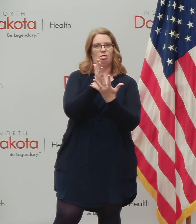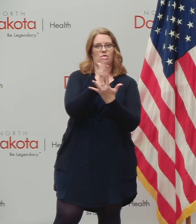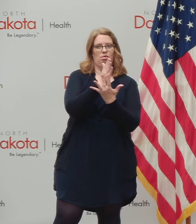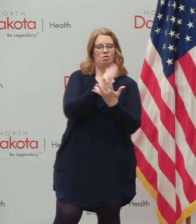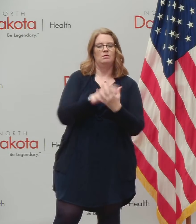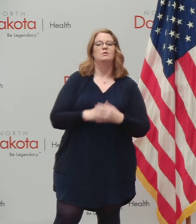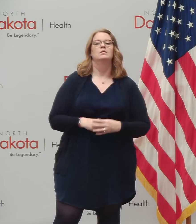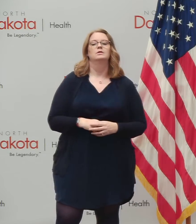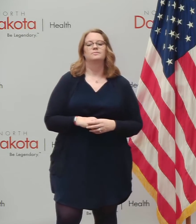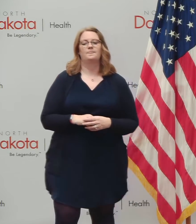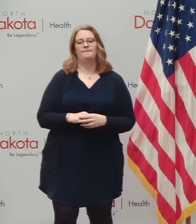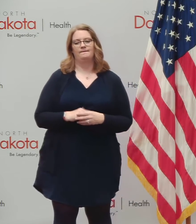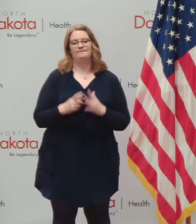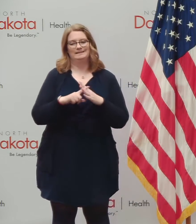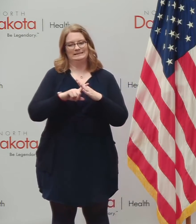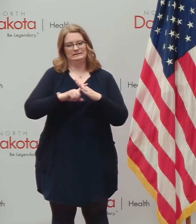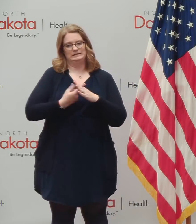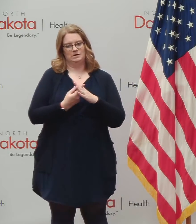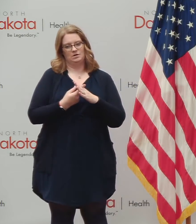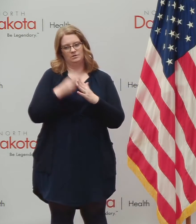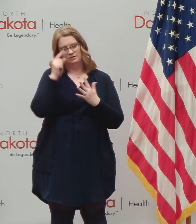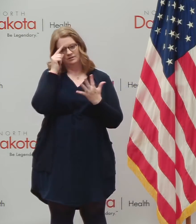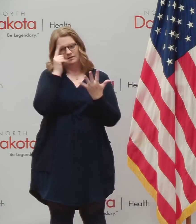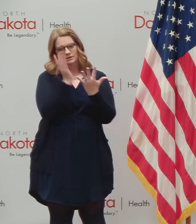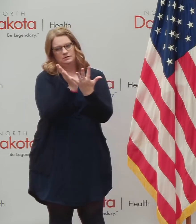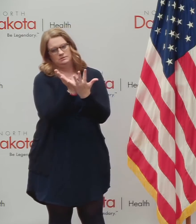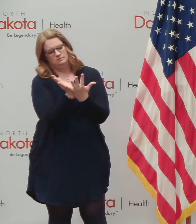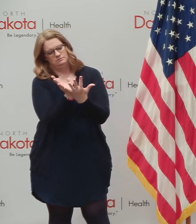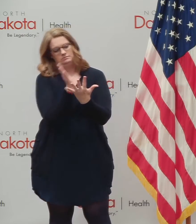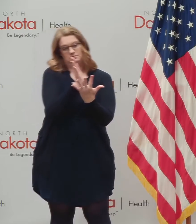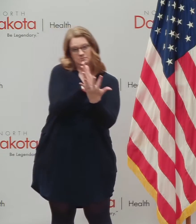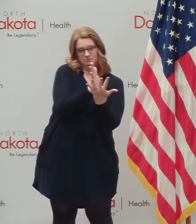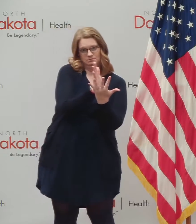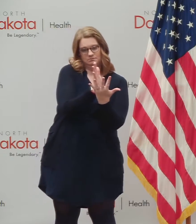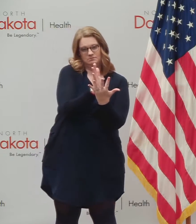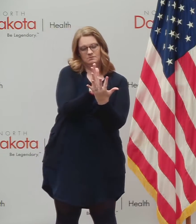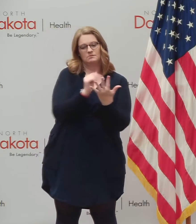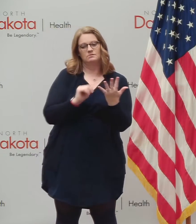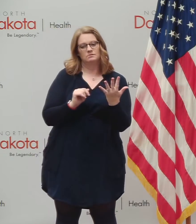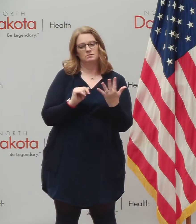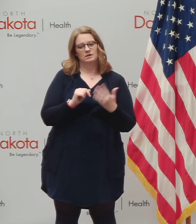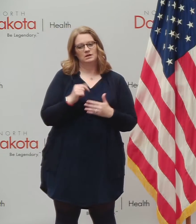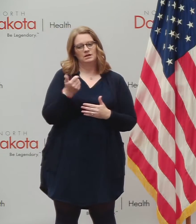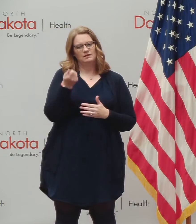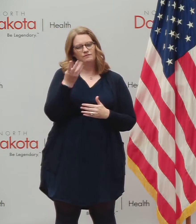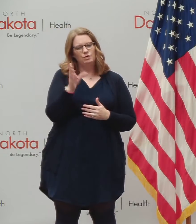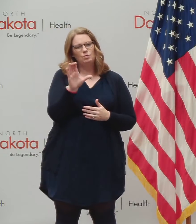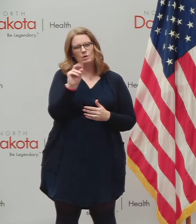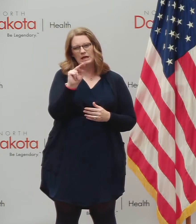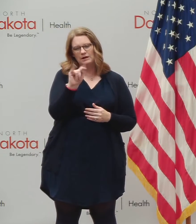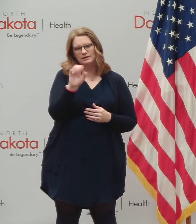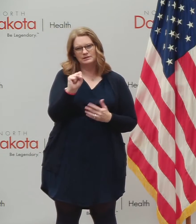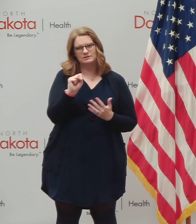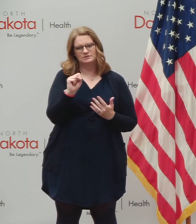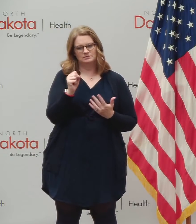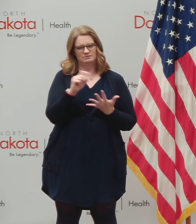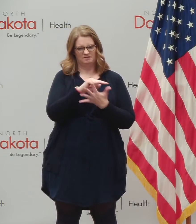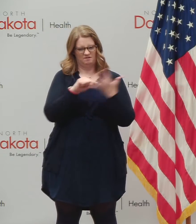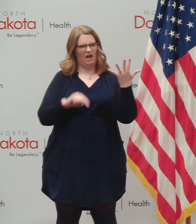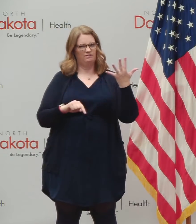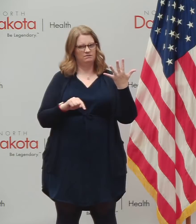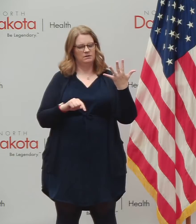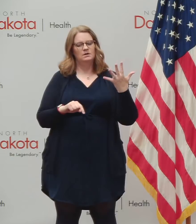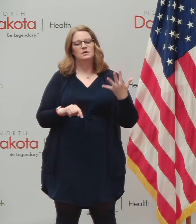from start from the lower levels of risk. We did have some counties that were, 5 counties that were in